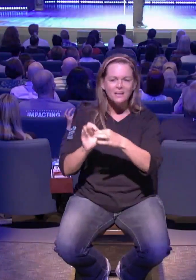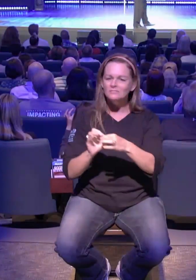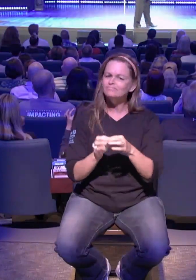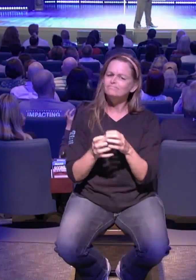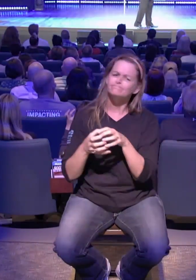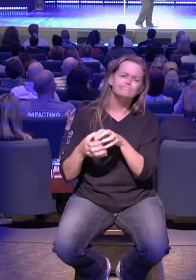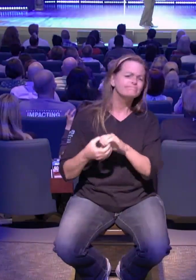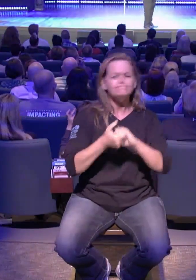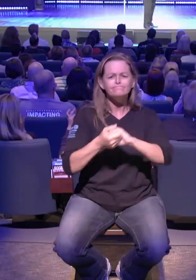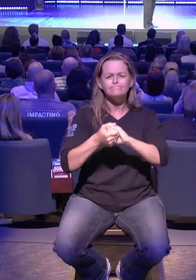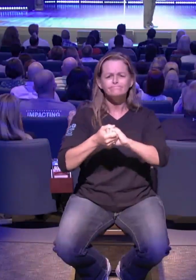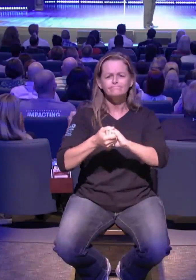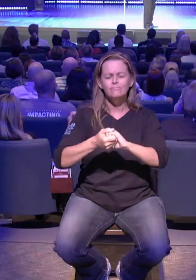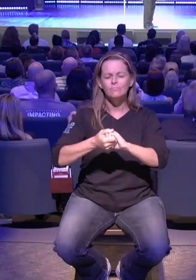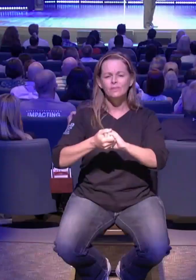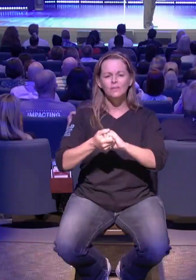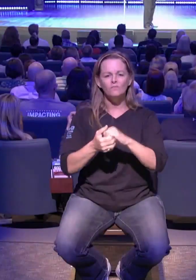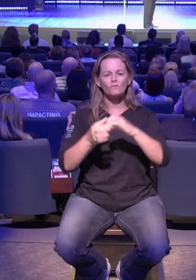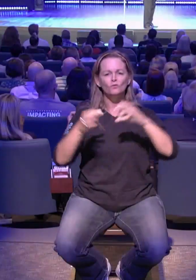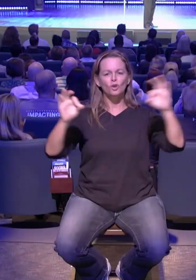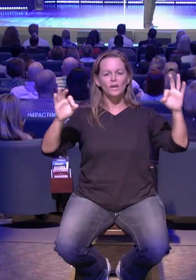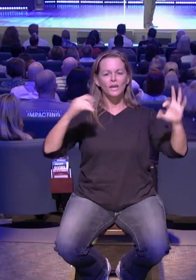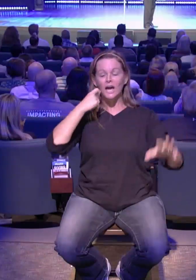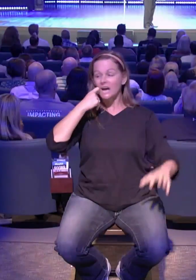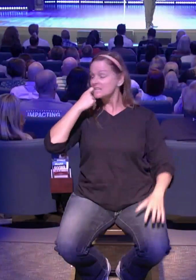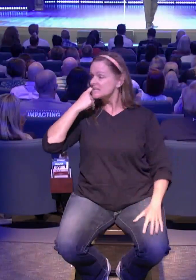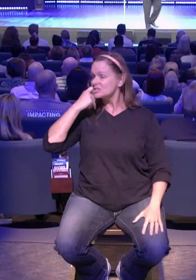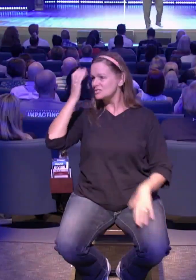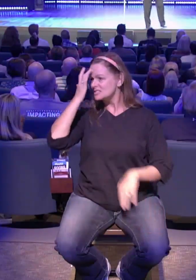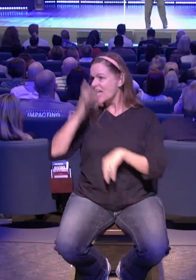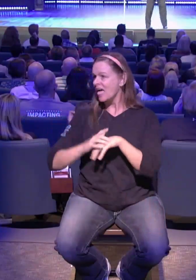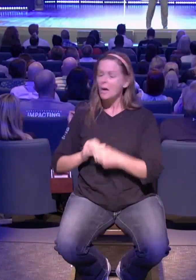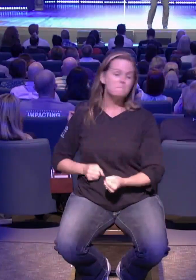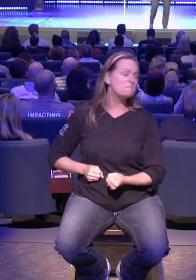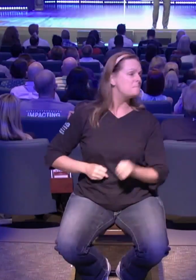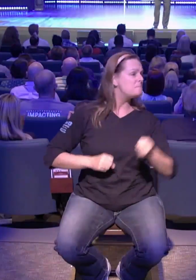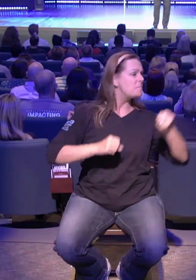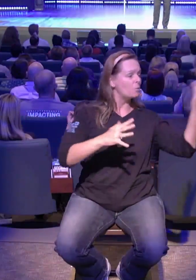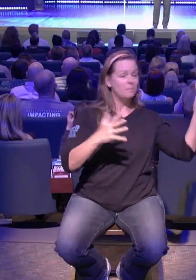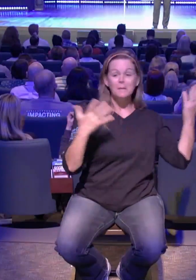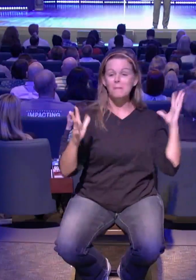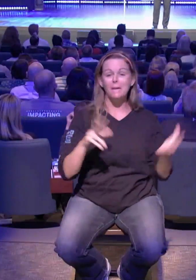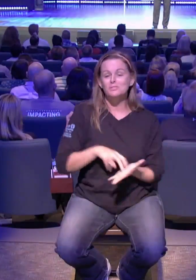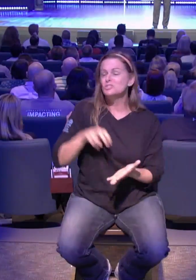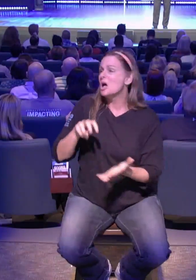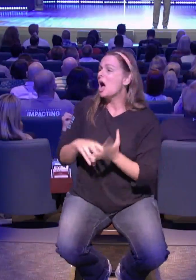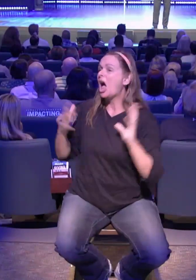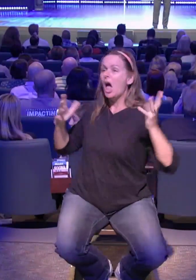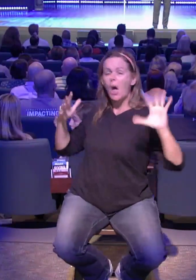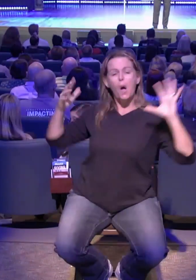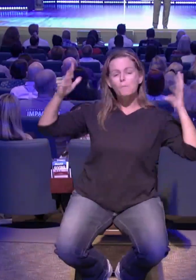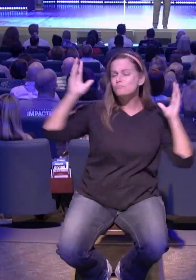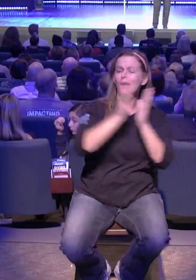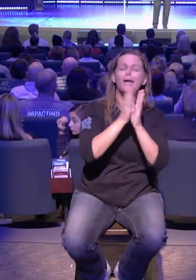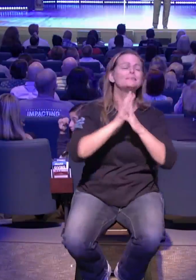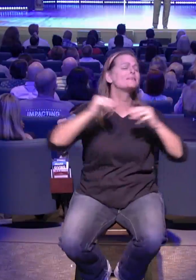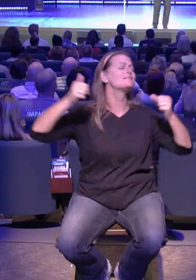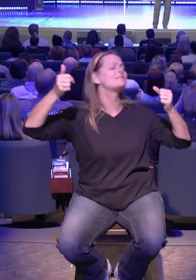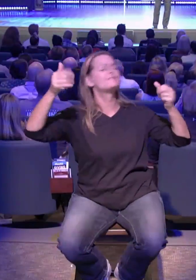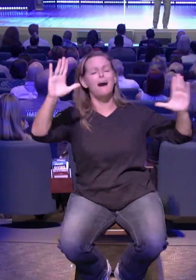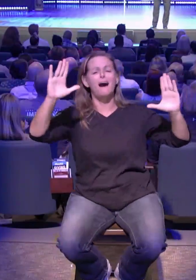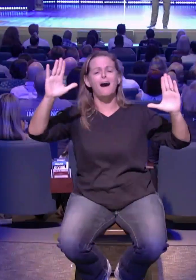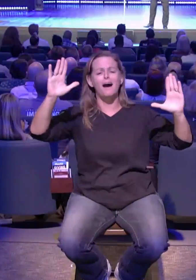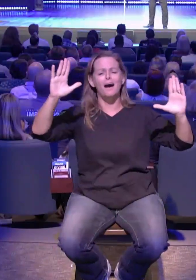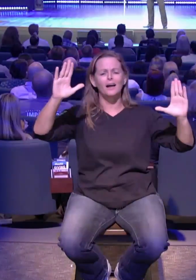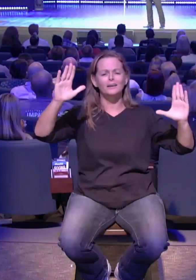strong and free. She might be jumping and shouting and praising God. But I